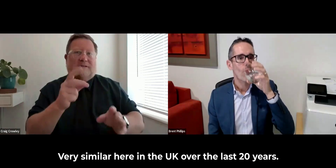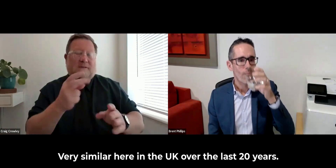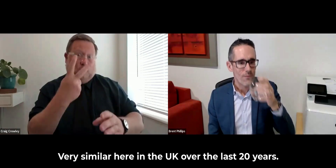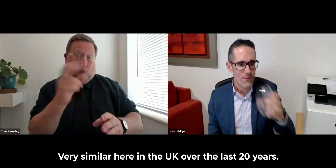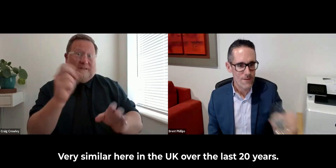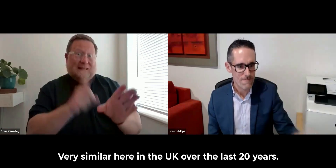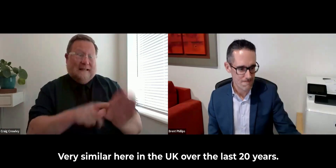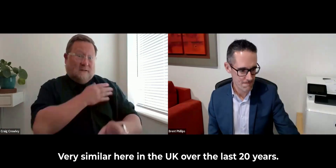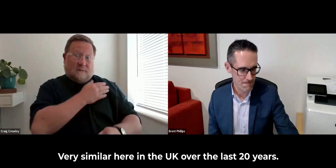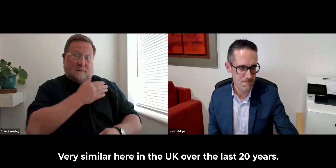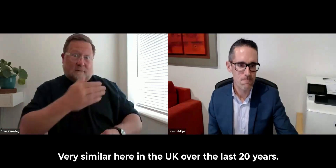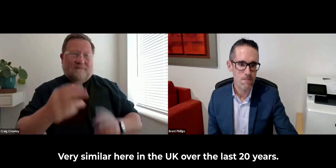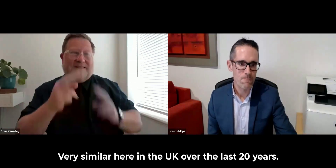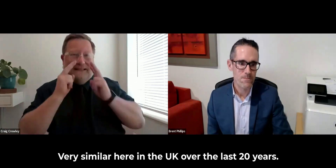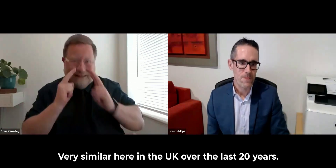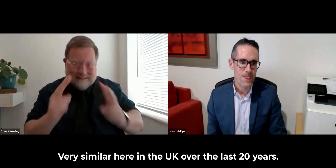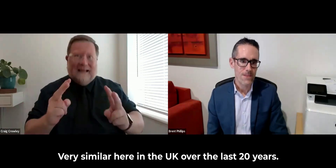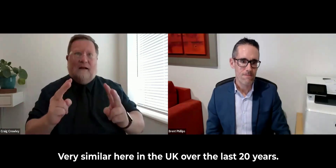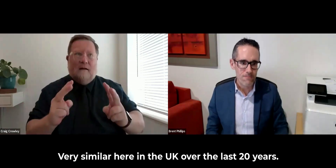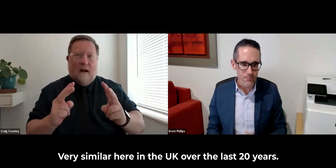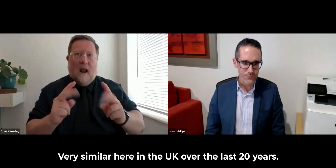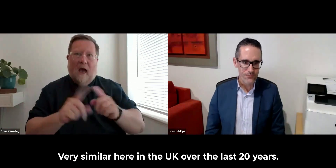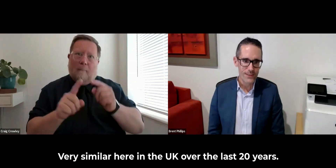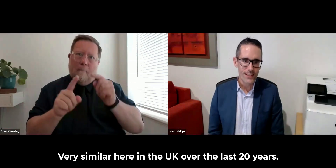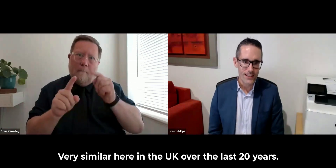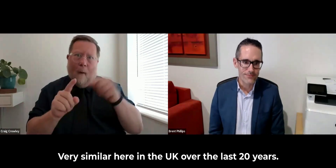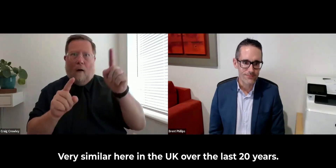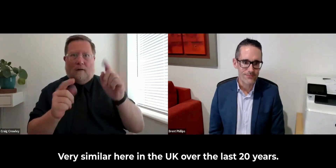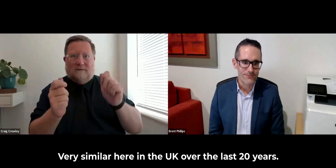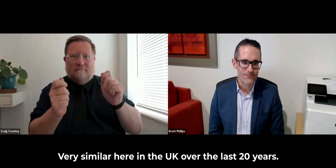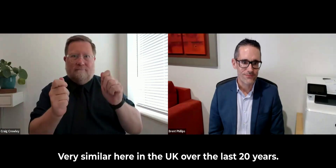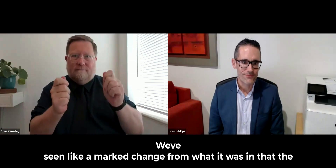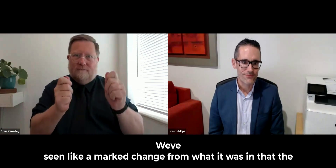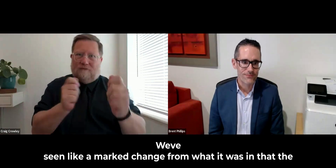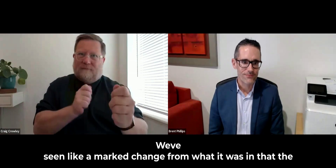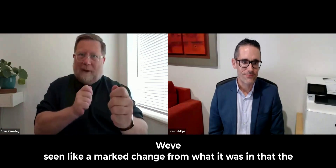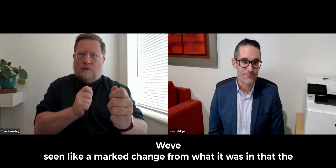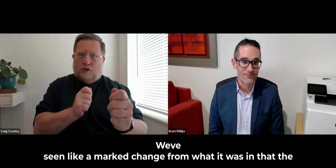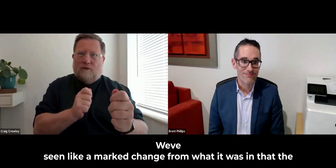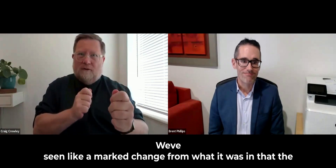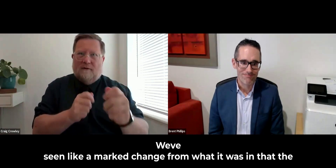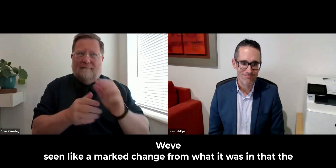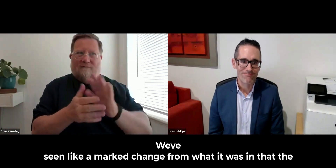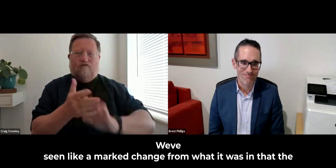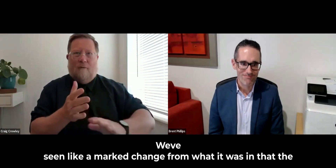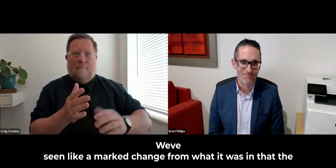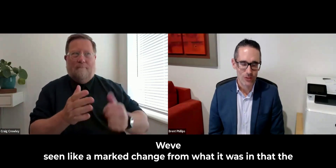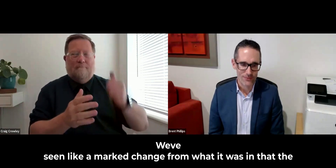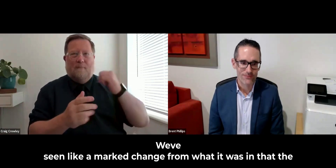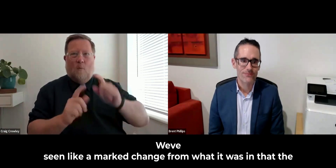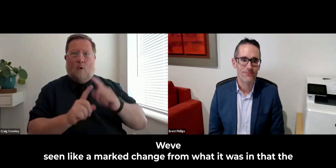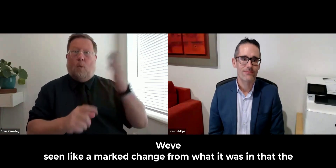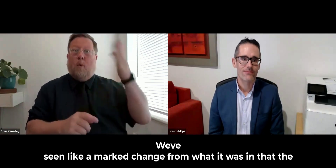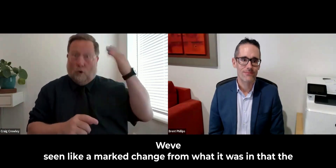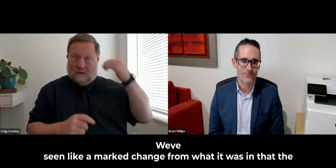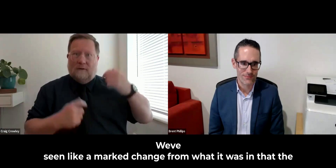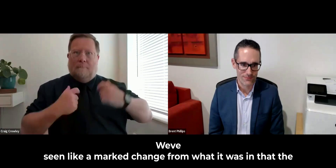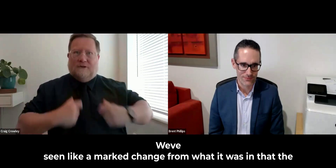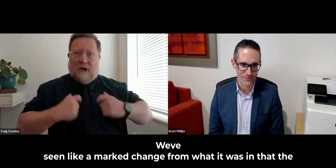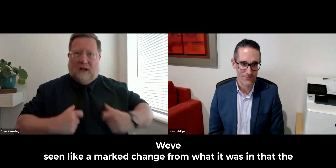very similar here in the UK over the last 20 years. We've seen like a marked change from what